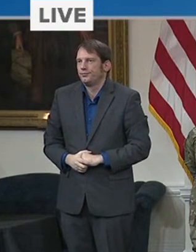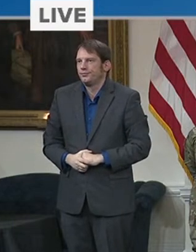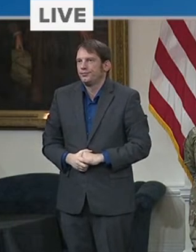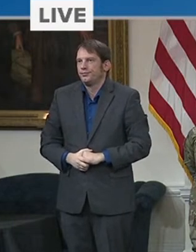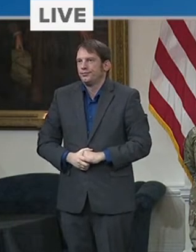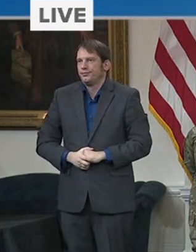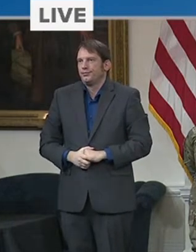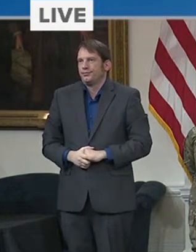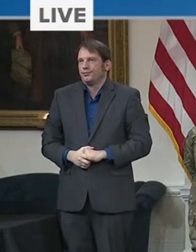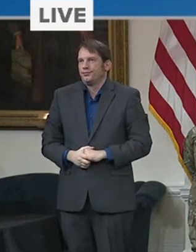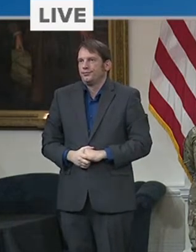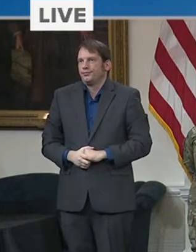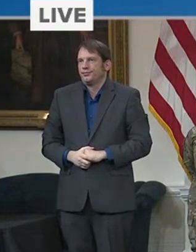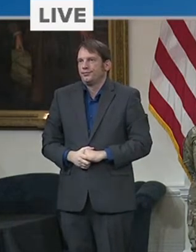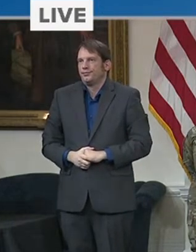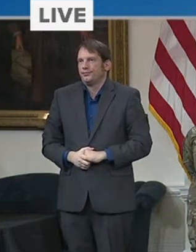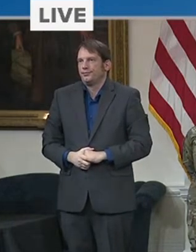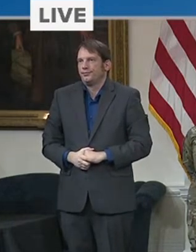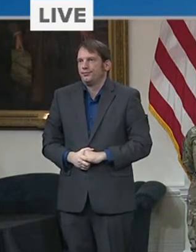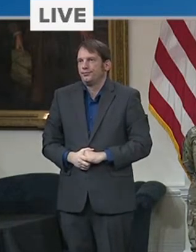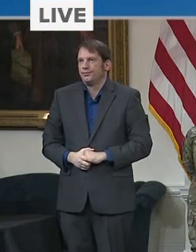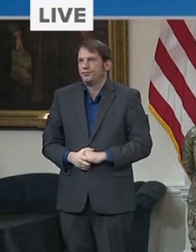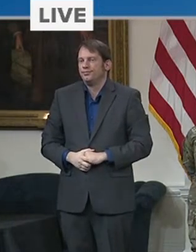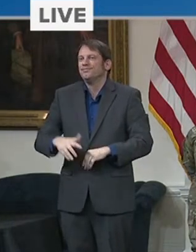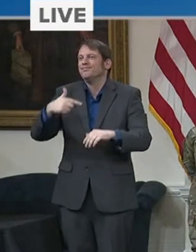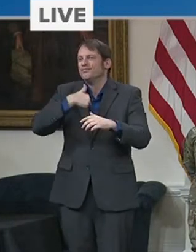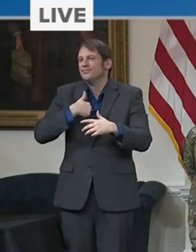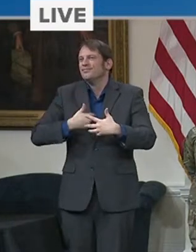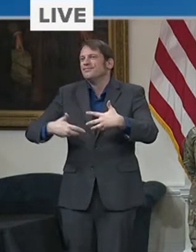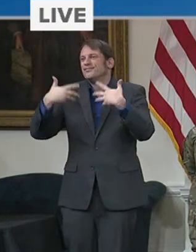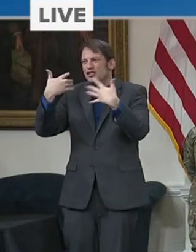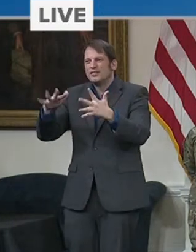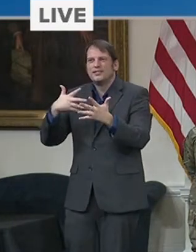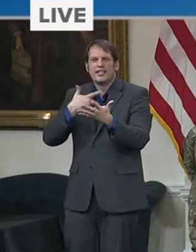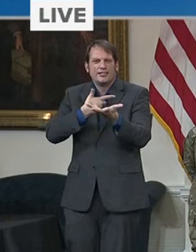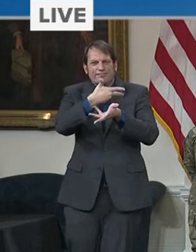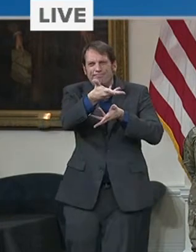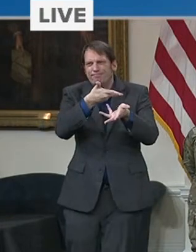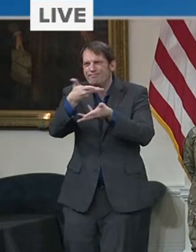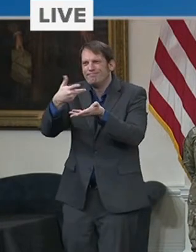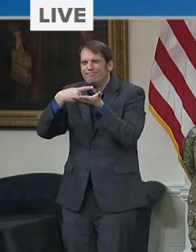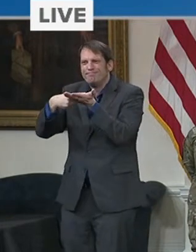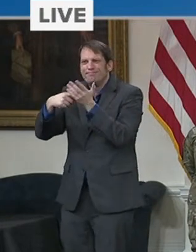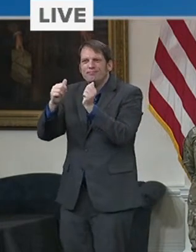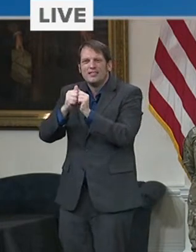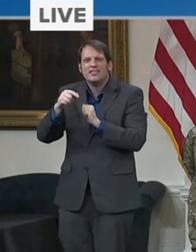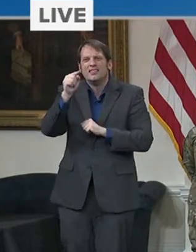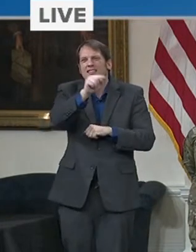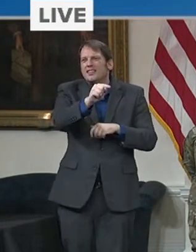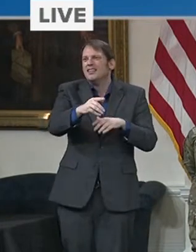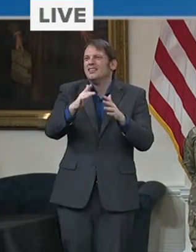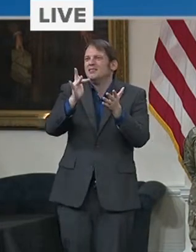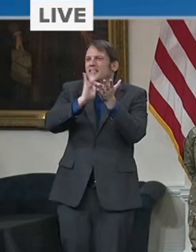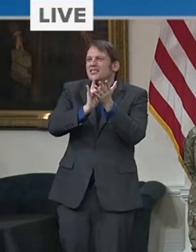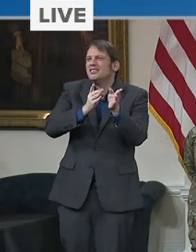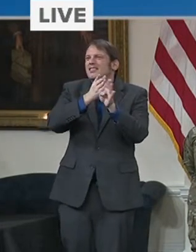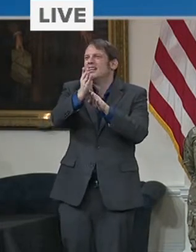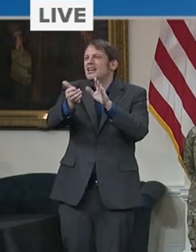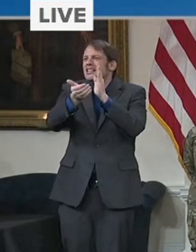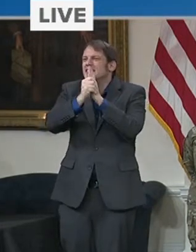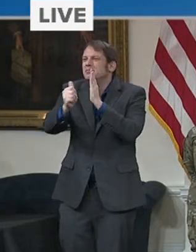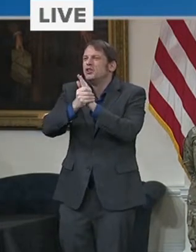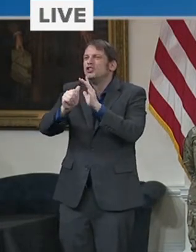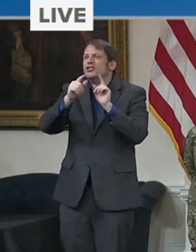After consulting with physicians and medical experts at Maryland's leading healthcare systems,